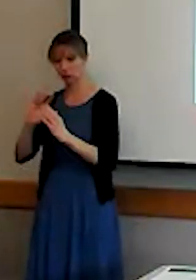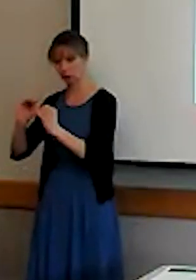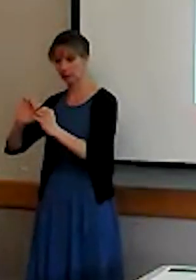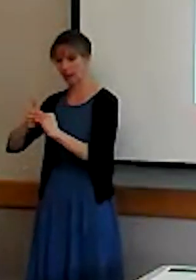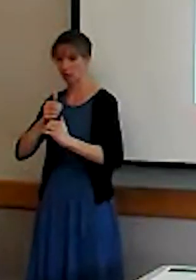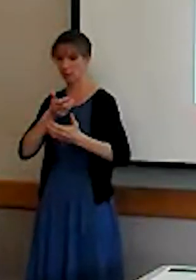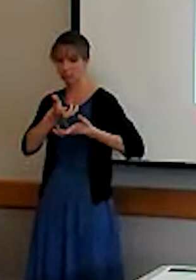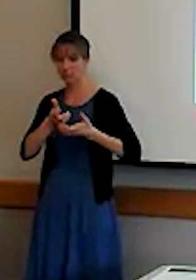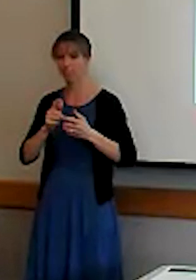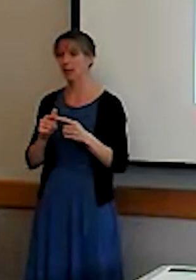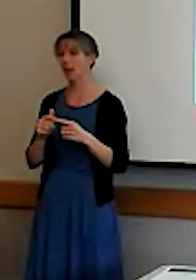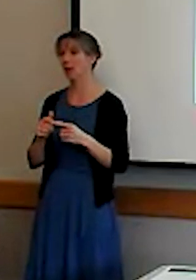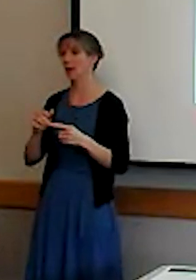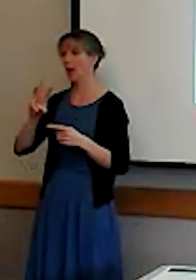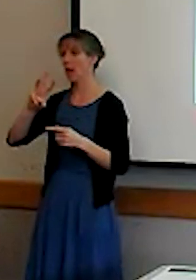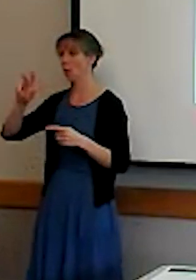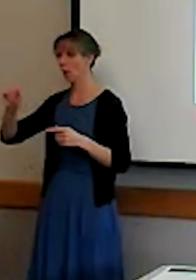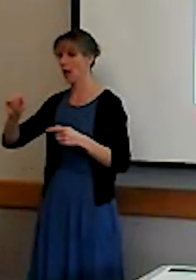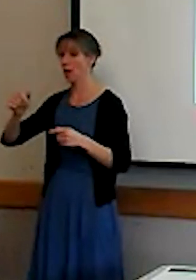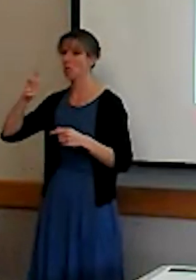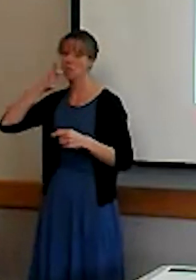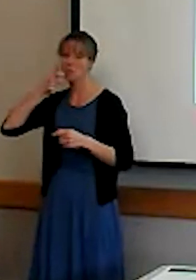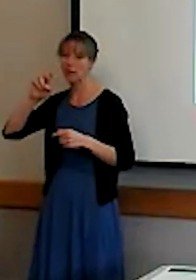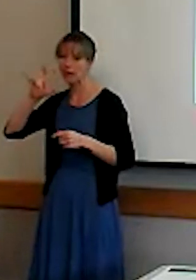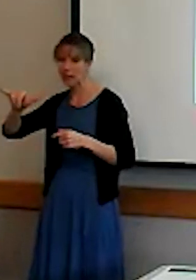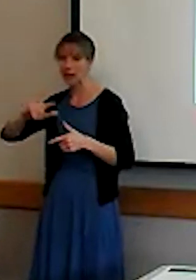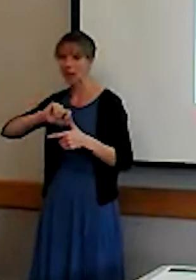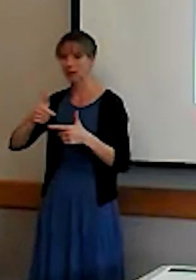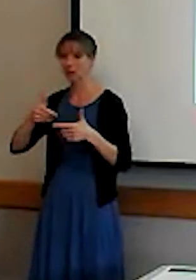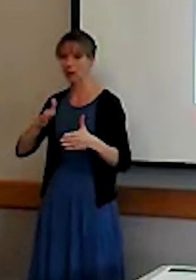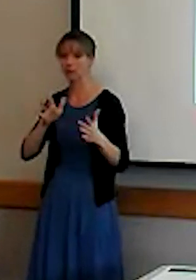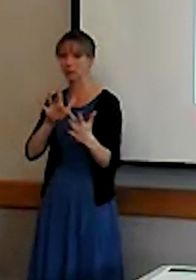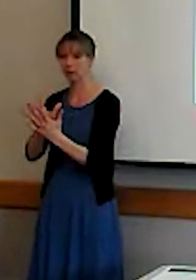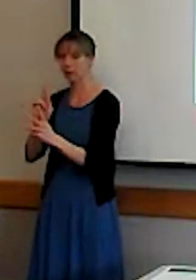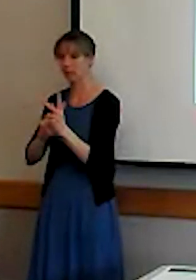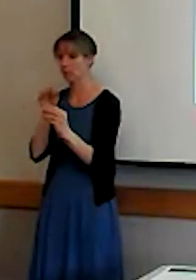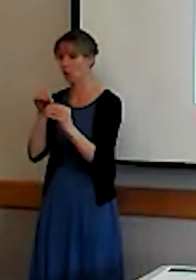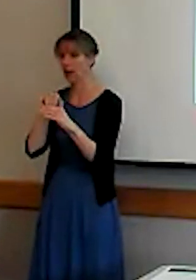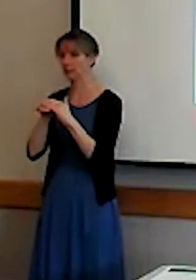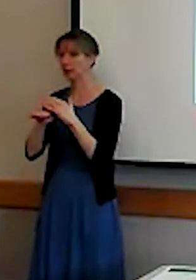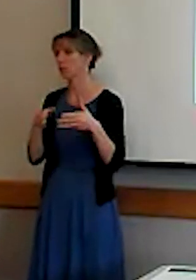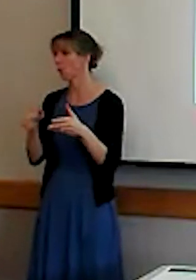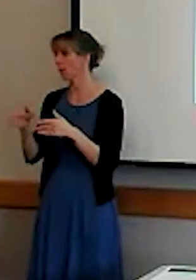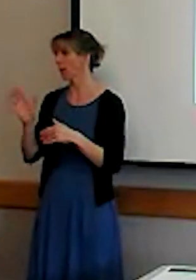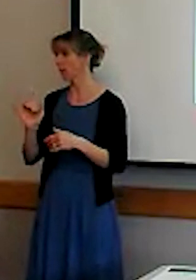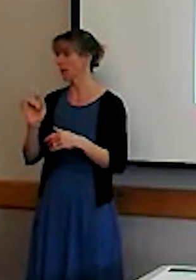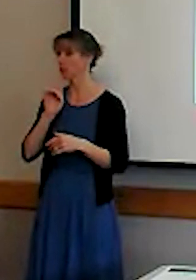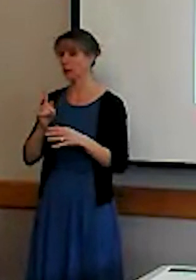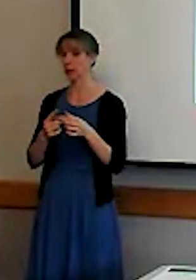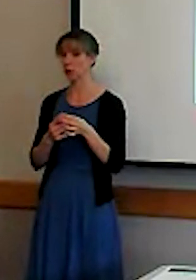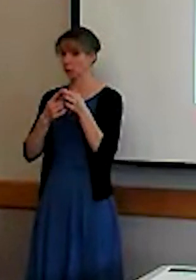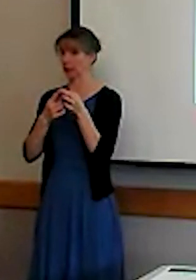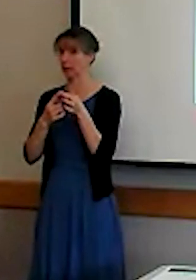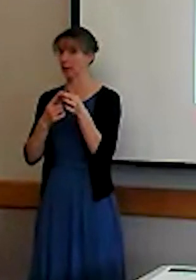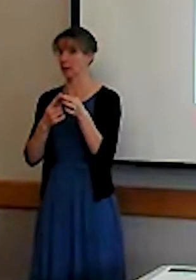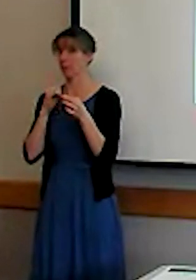have, we're connected to the Iowa Relay and other ways to connect with folks in a more accessible way. And that's really unique